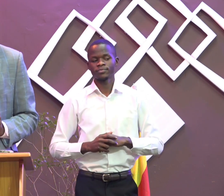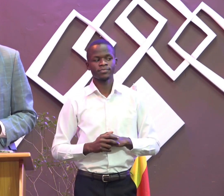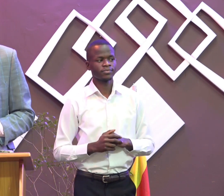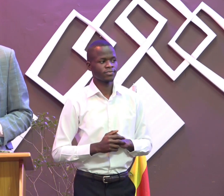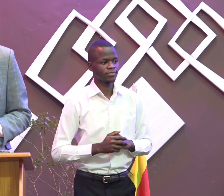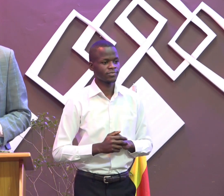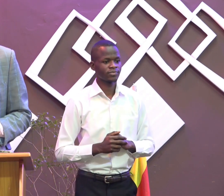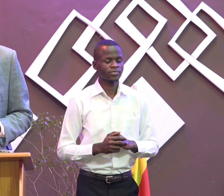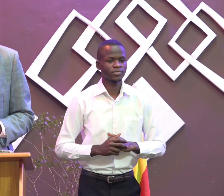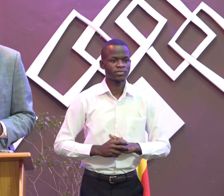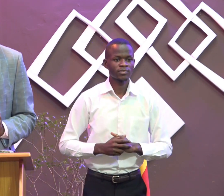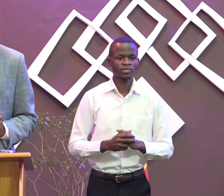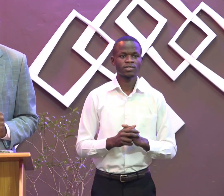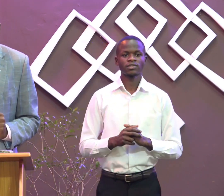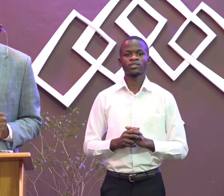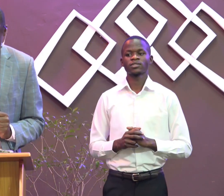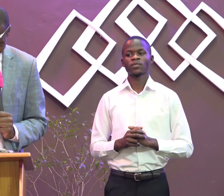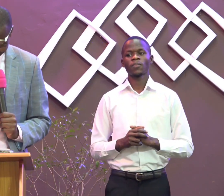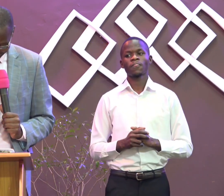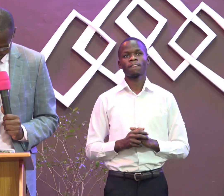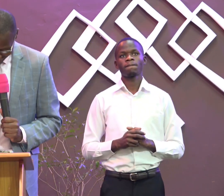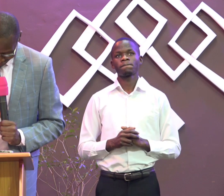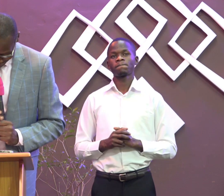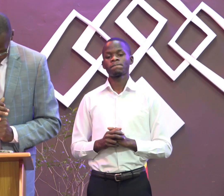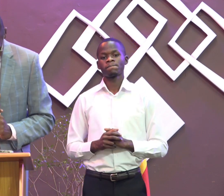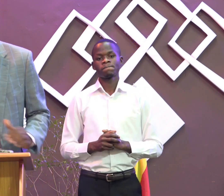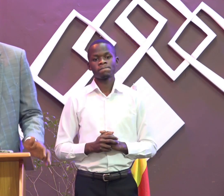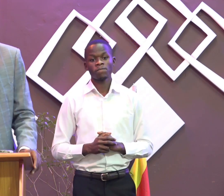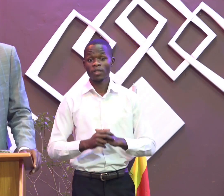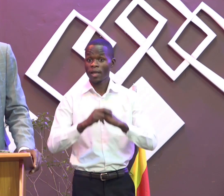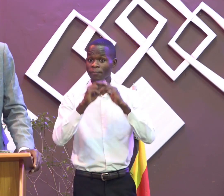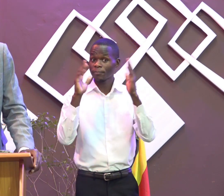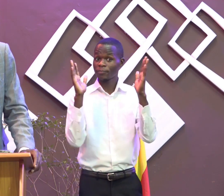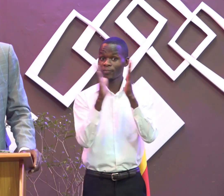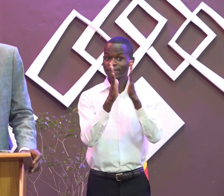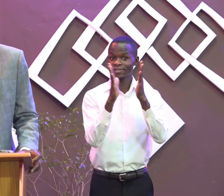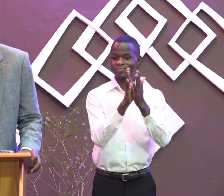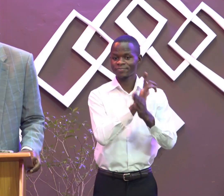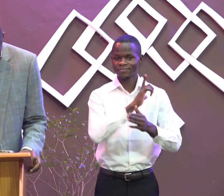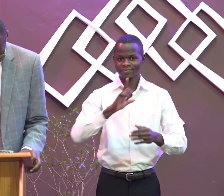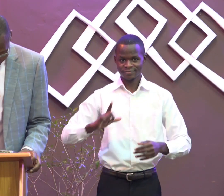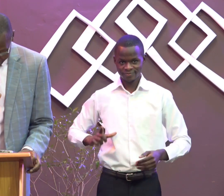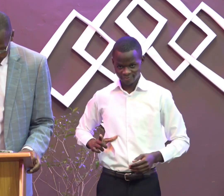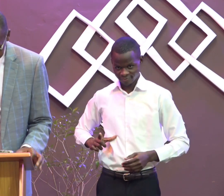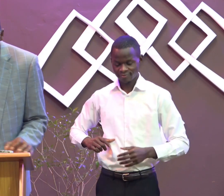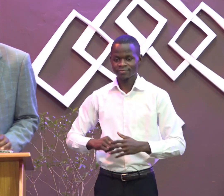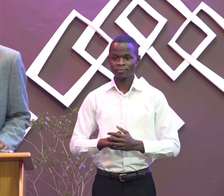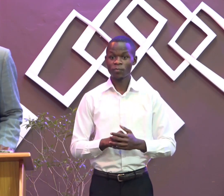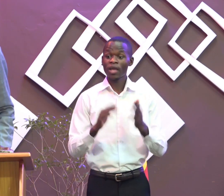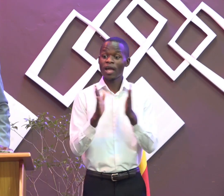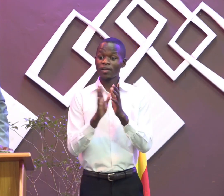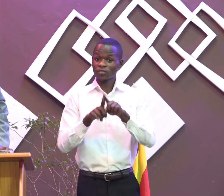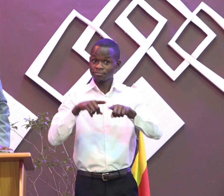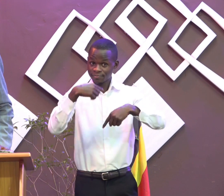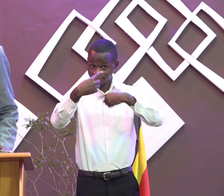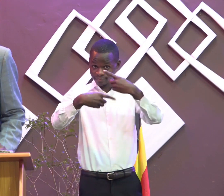thoughts or when you are alone. Please leave the leader. Don't do any curse. Mukama mulungi yebazibwe. Praise be to the good Lord. Ate nno wulira